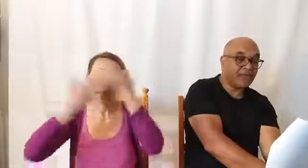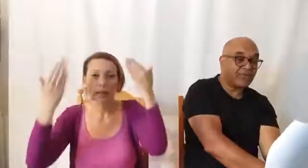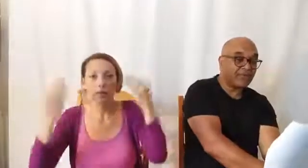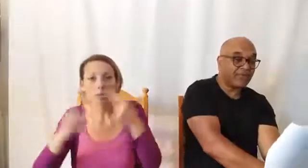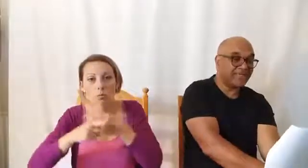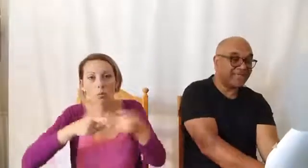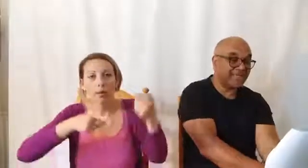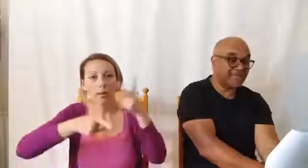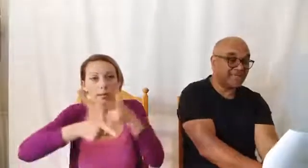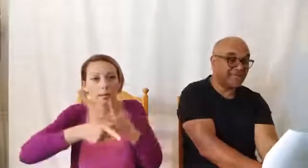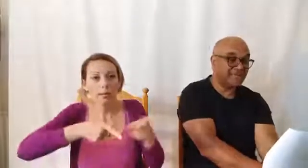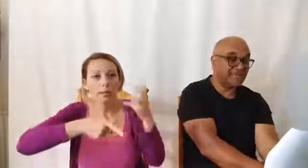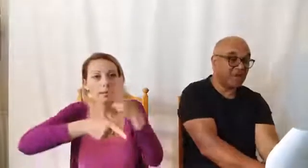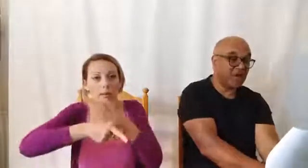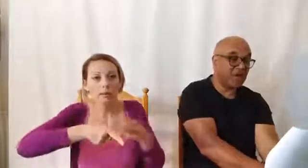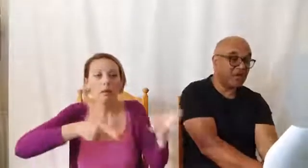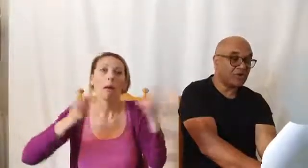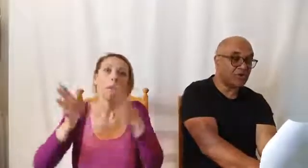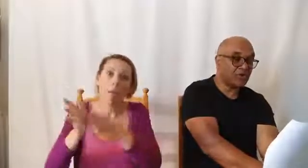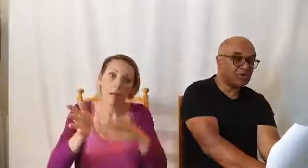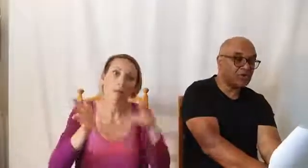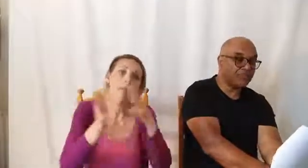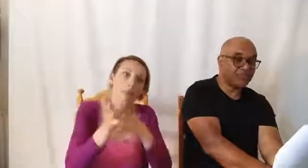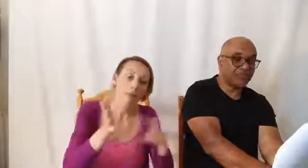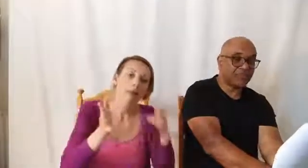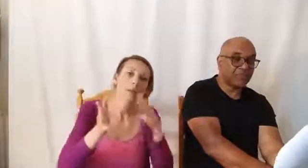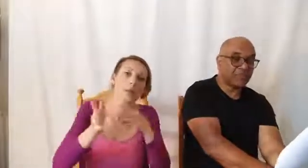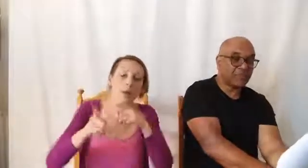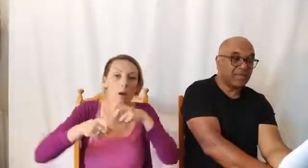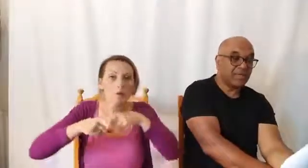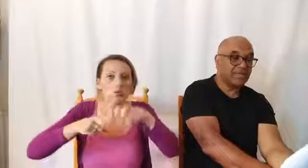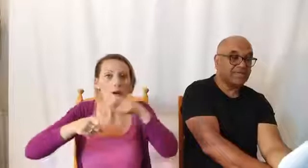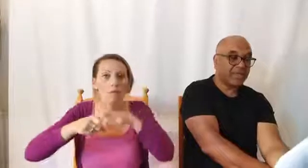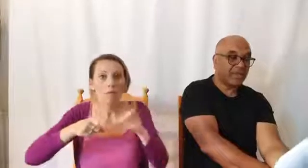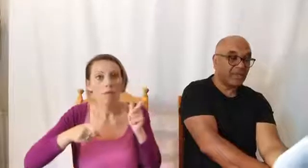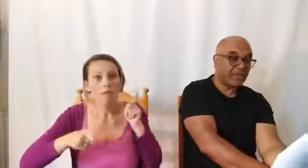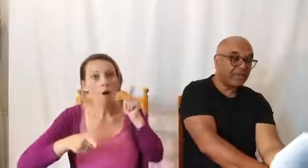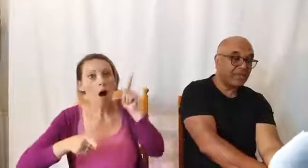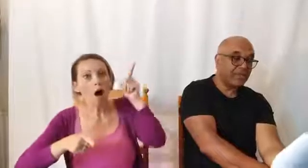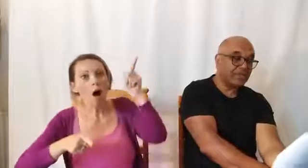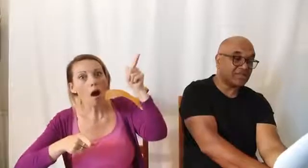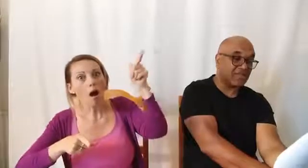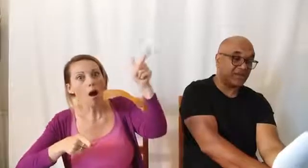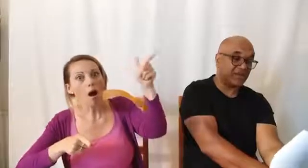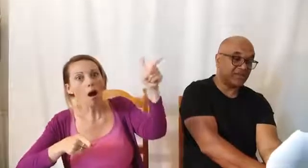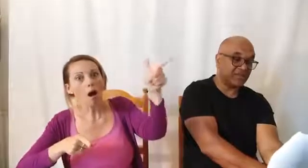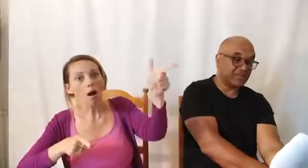many seas into the large ocean. He stayed away from the bigger, scarier creatures.